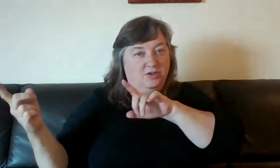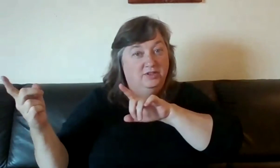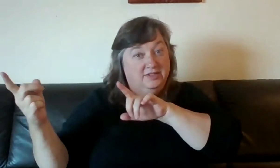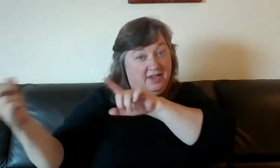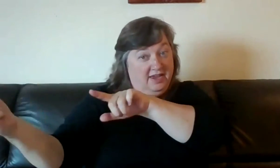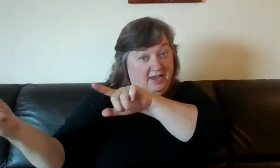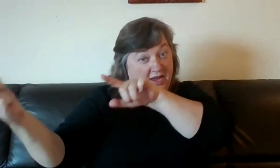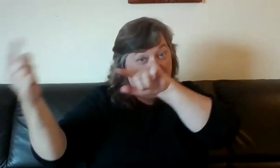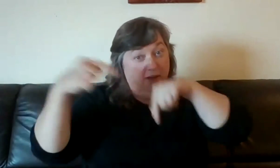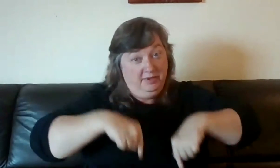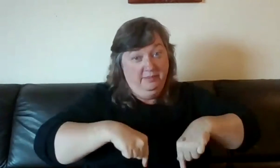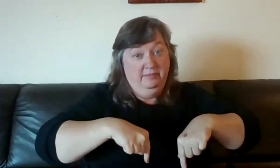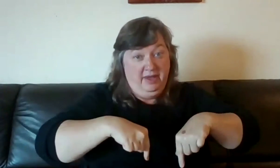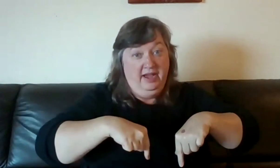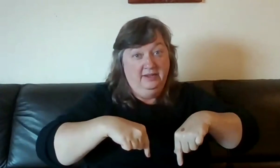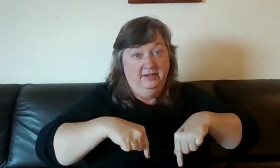could say, I'm coming back.